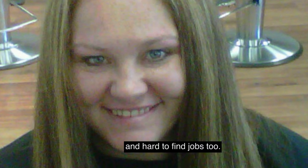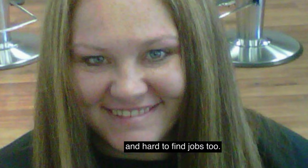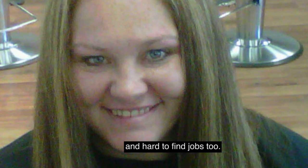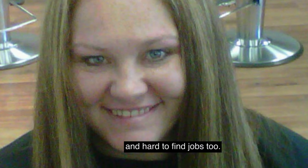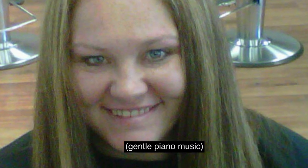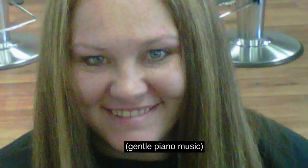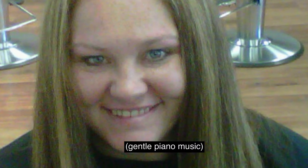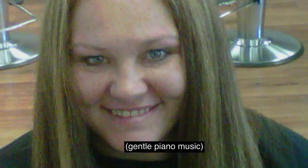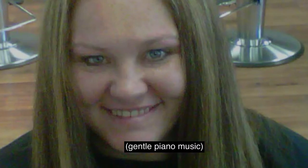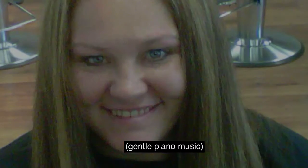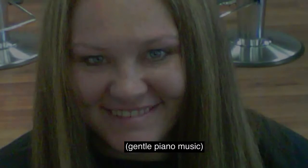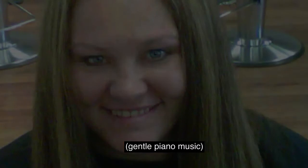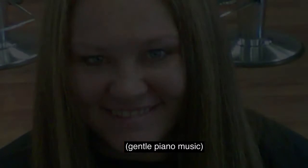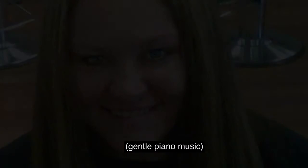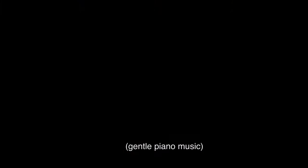too.